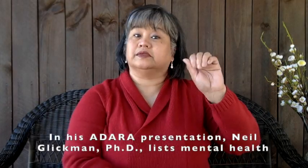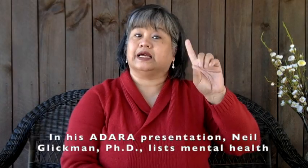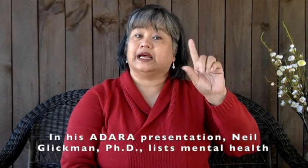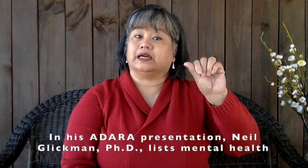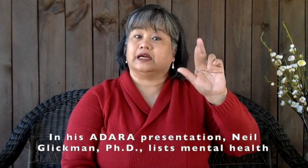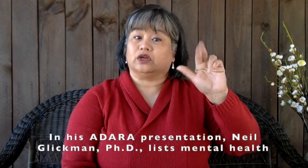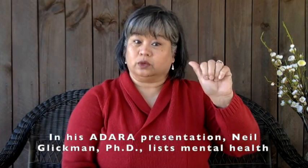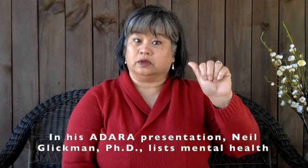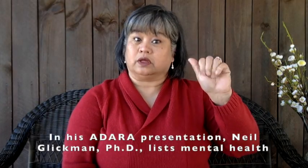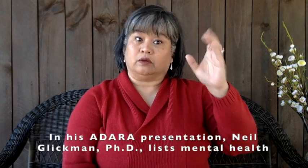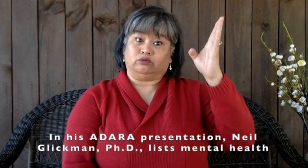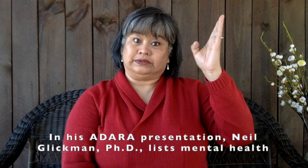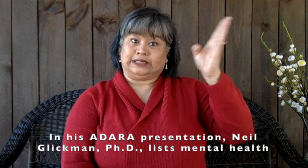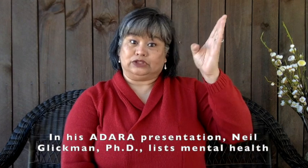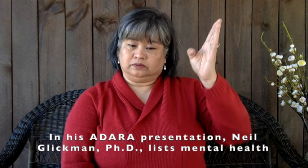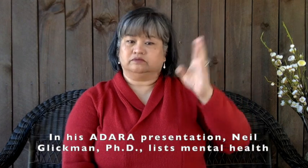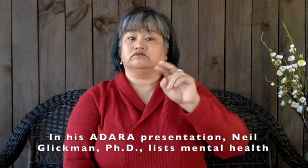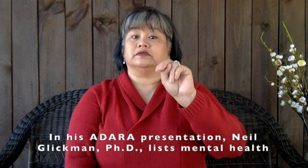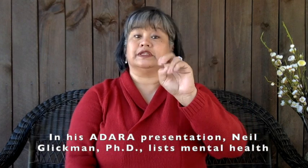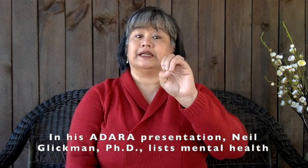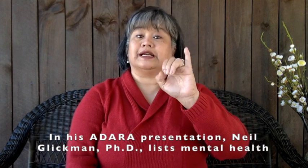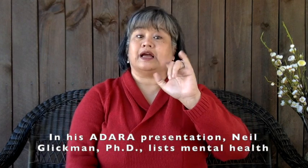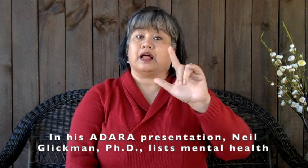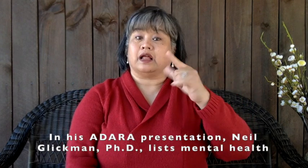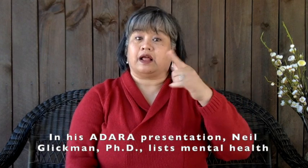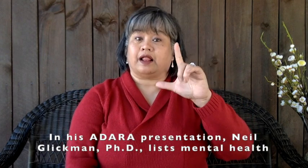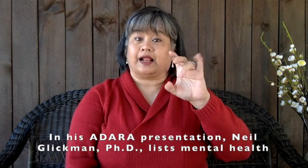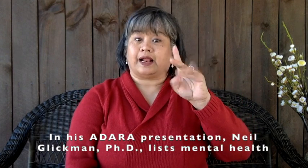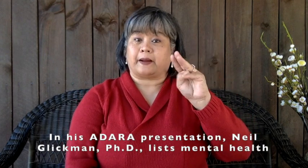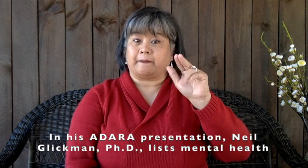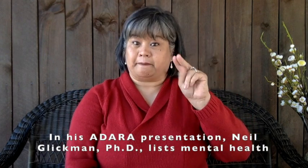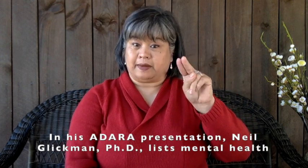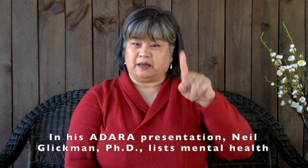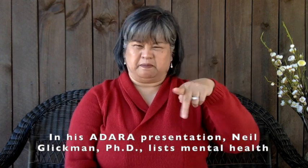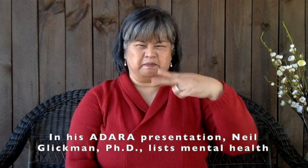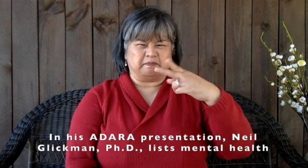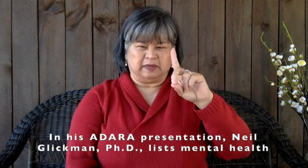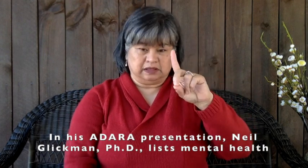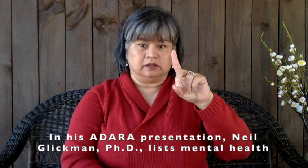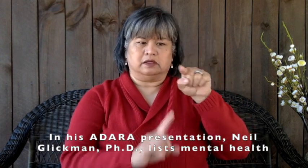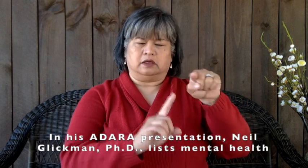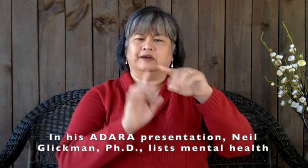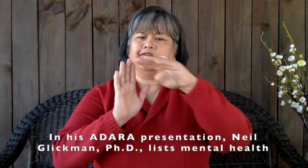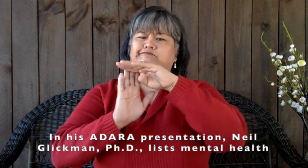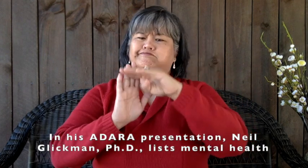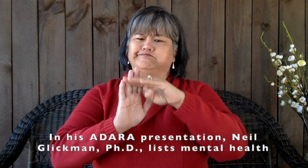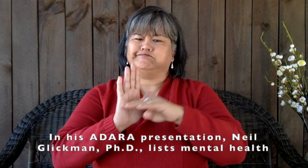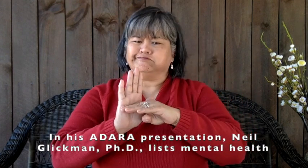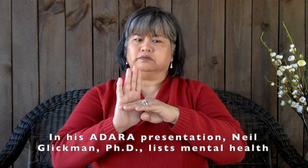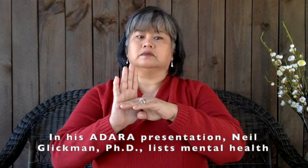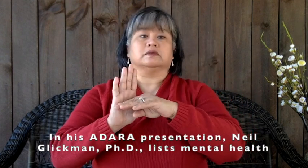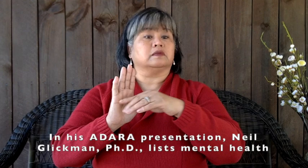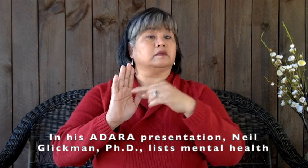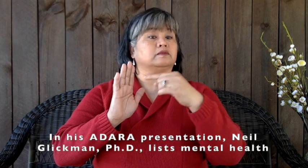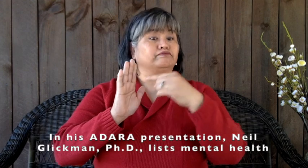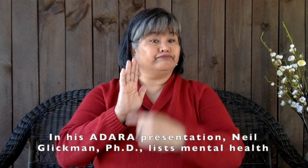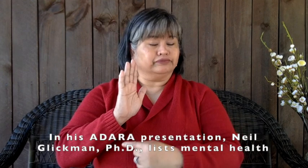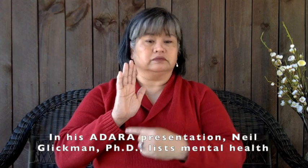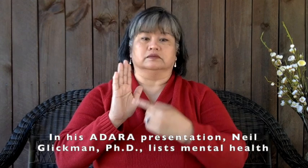In his ADARA presentation, Neil Gickman, PhD, lists mental health